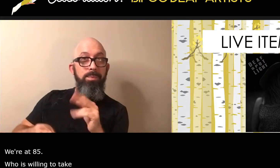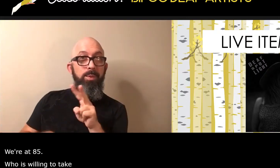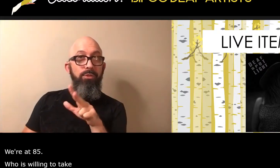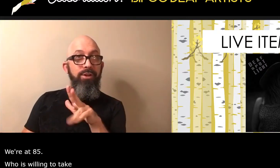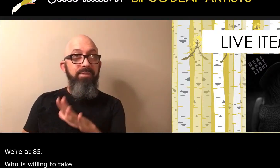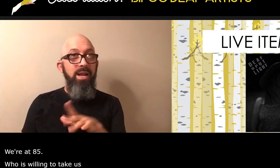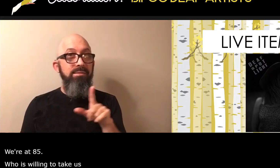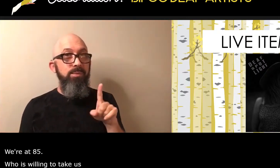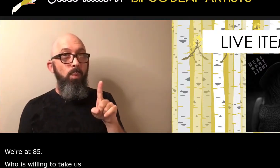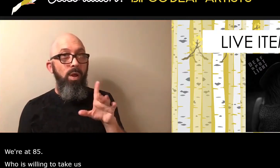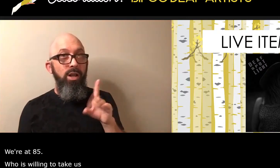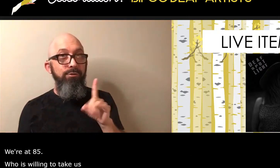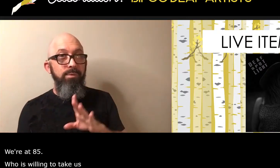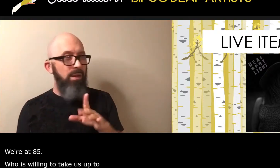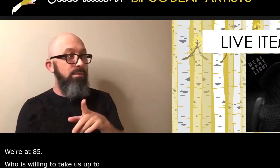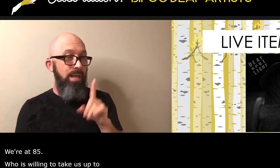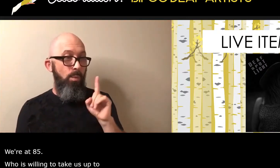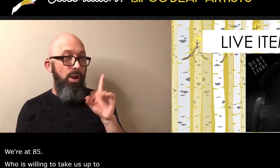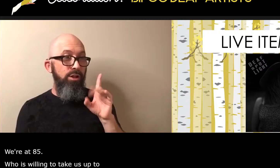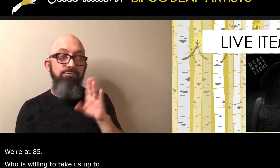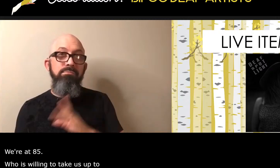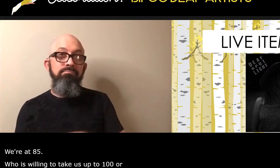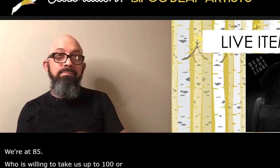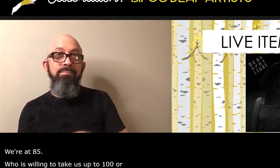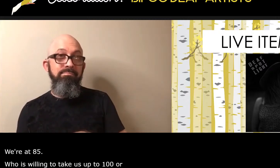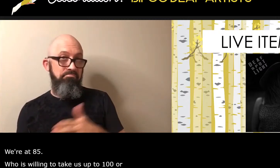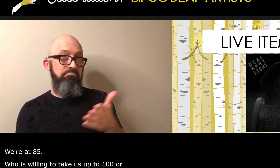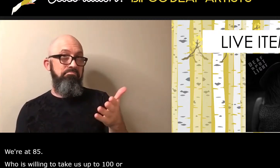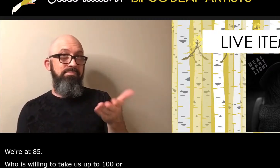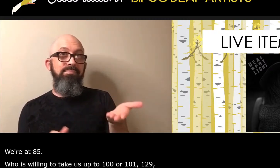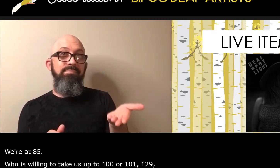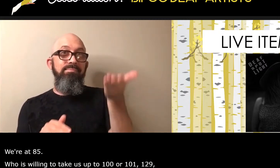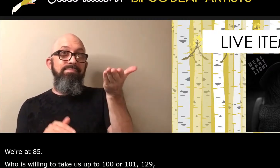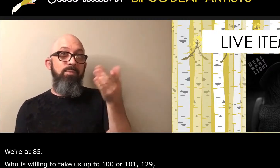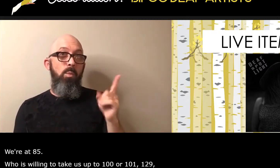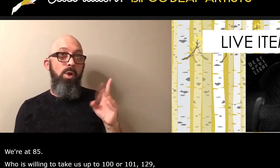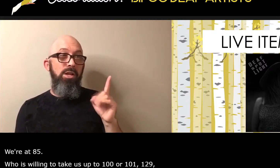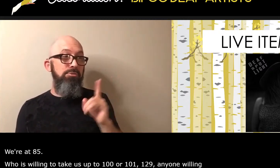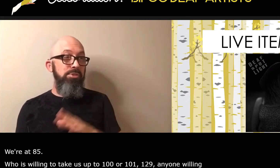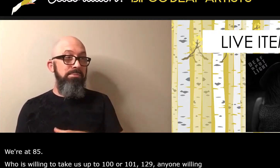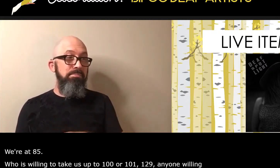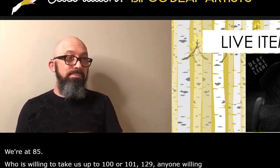101, 129. Anybody willing to outdo 235?